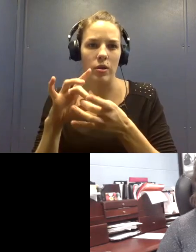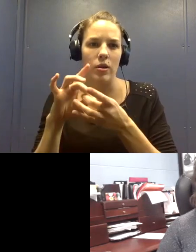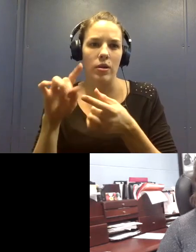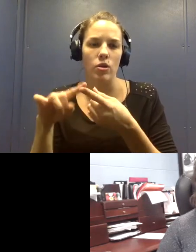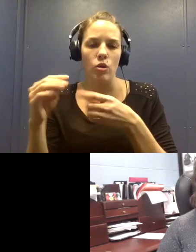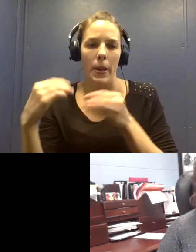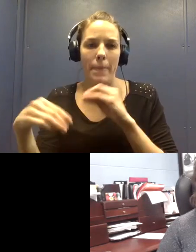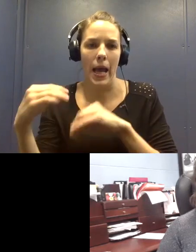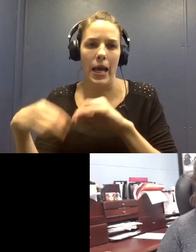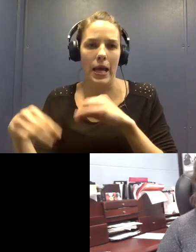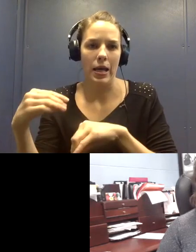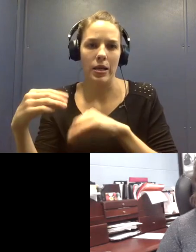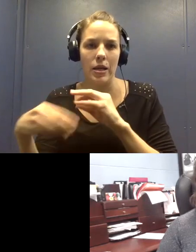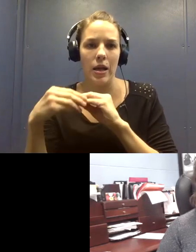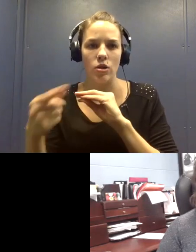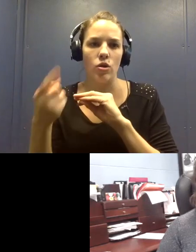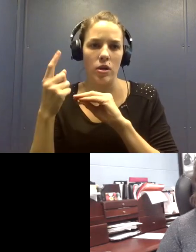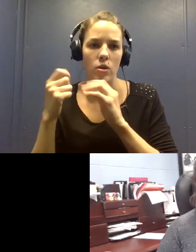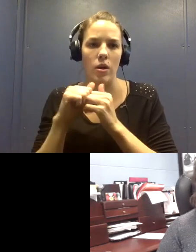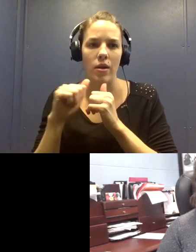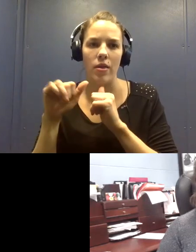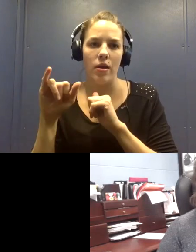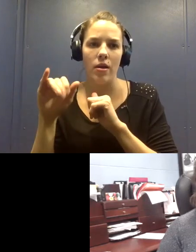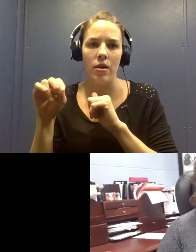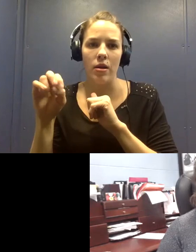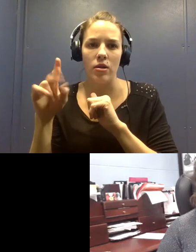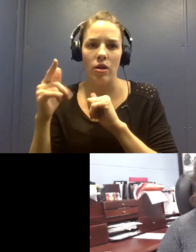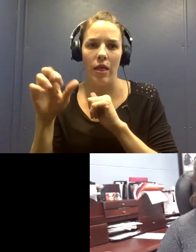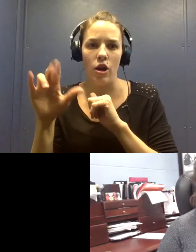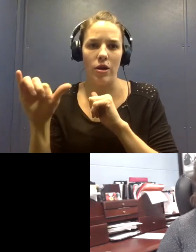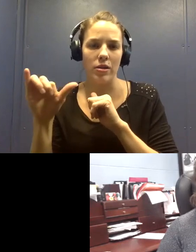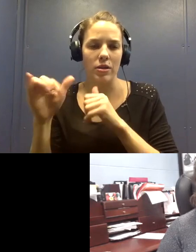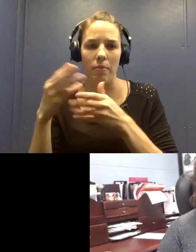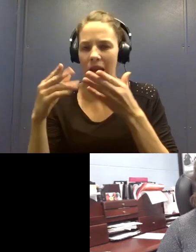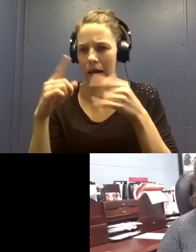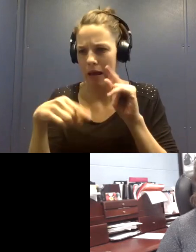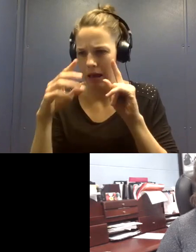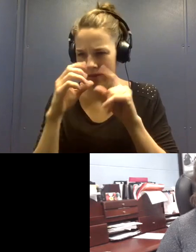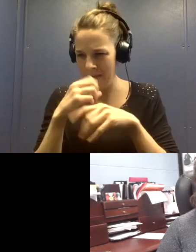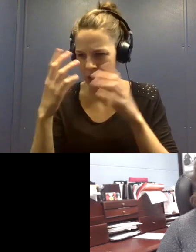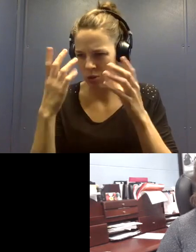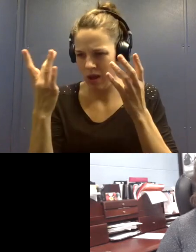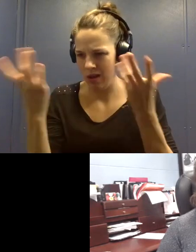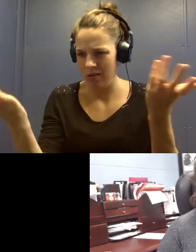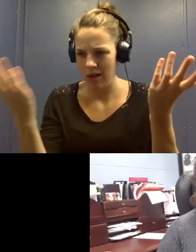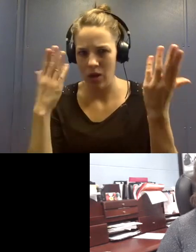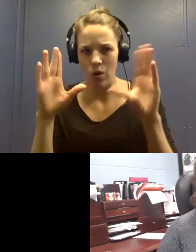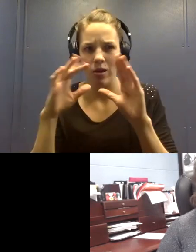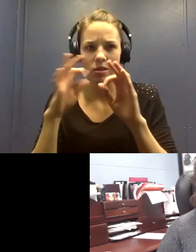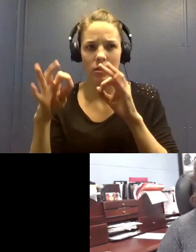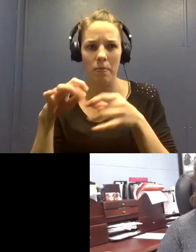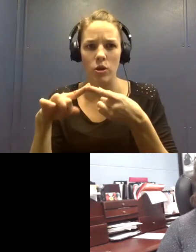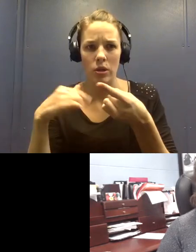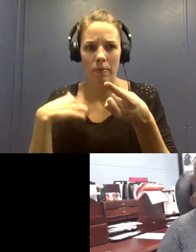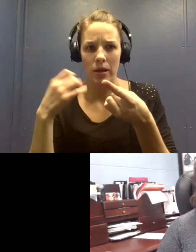packing an extra syringe with the ancillary supplies. I can't imagine why you need a special syringe. Somebody can explain it to me if